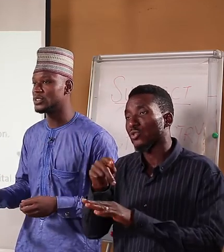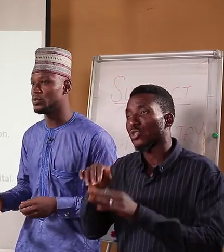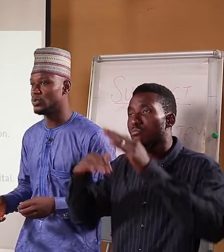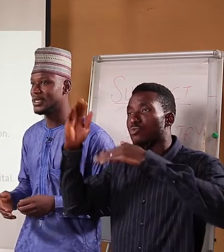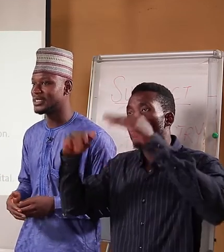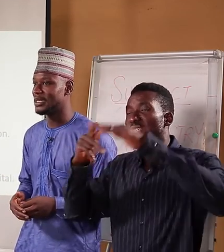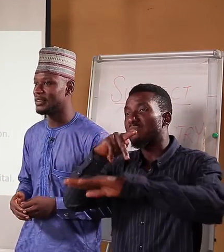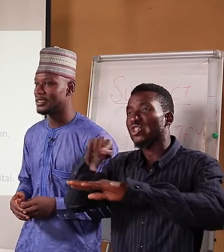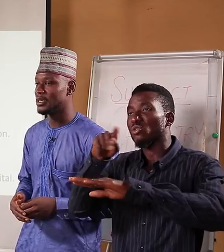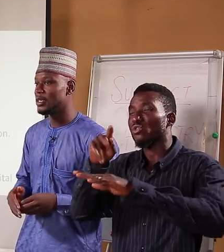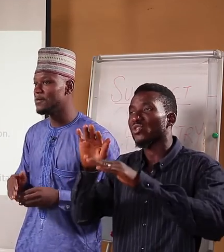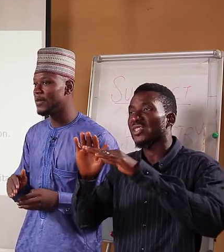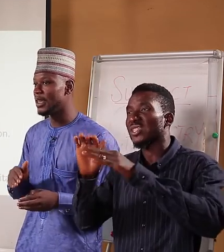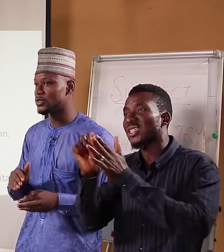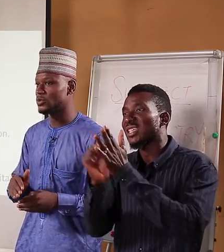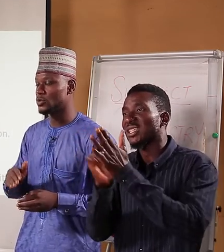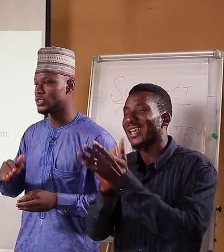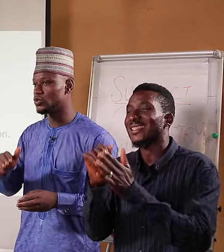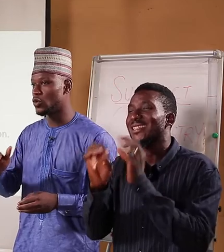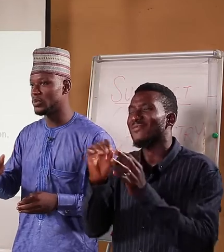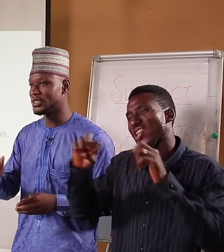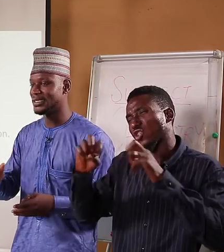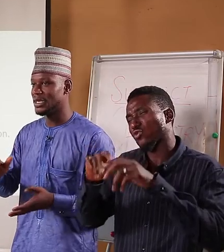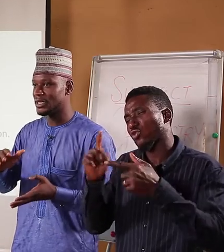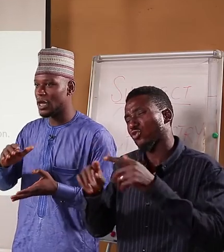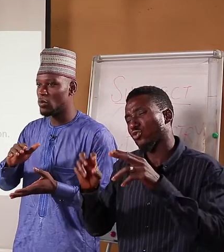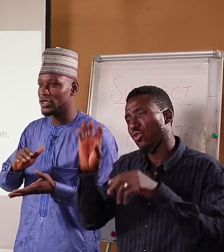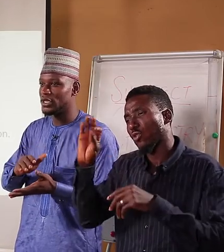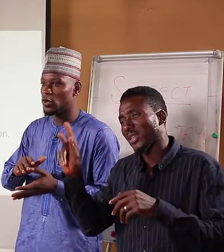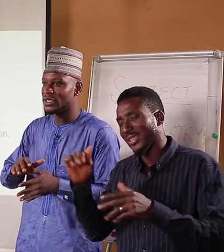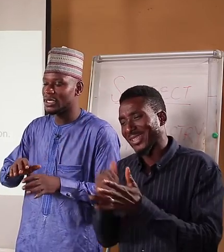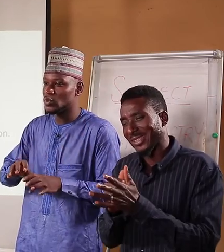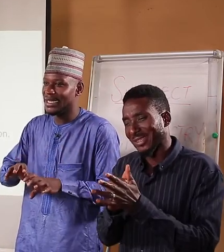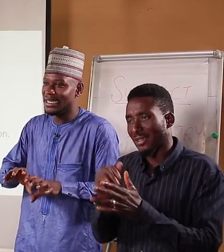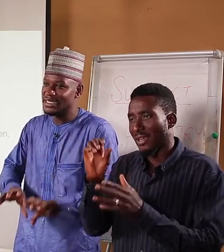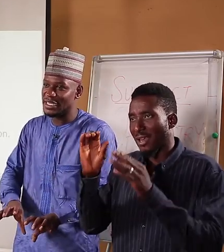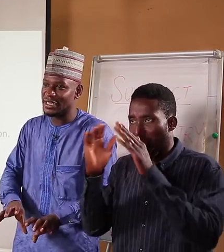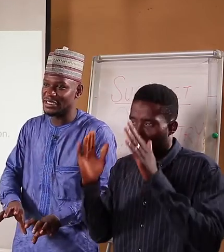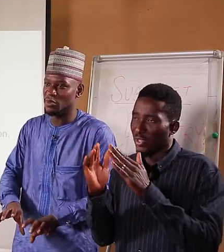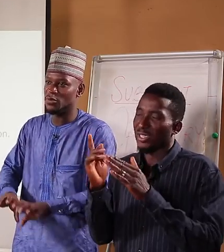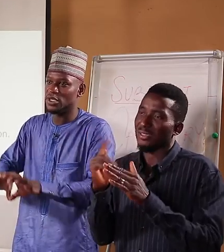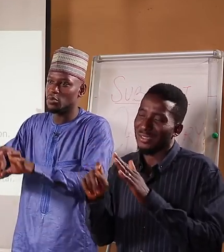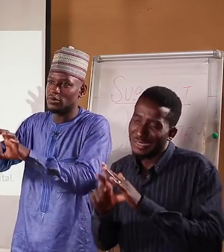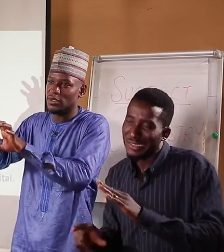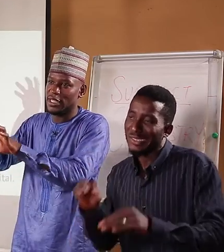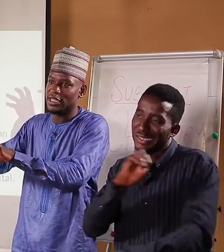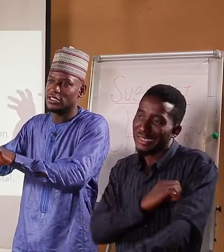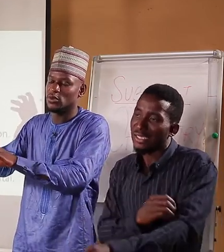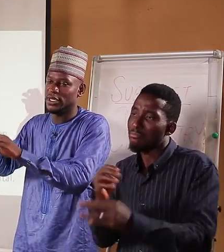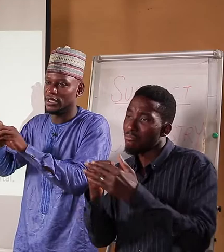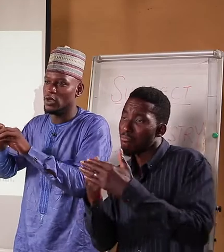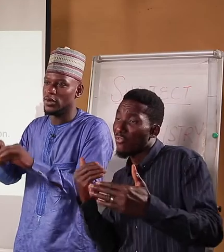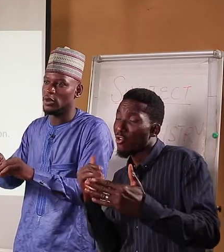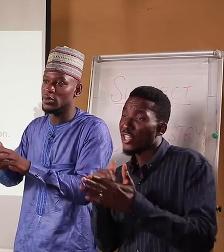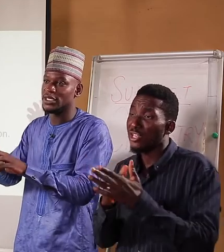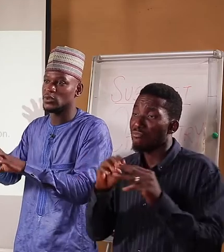up principle, states that if electrons goes into orbitals, it accommodates the orbitals with the least energy before it moves to the energy